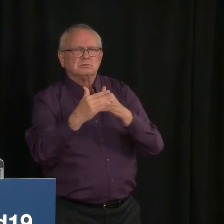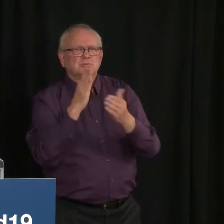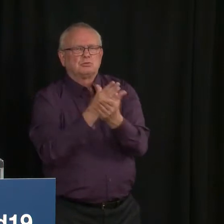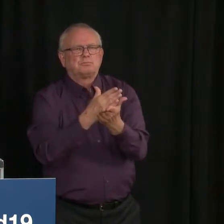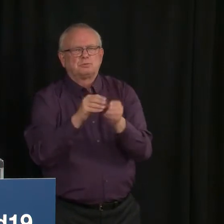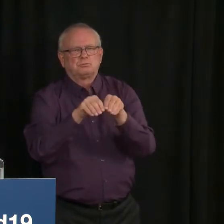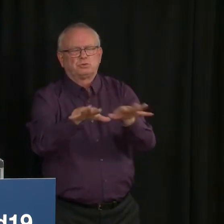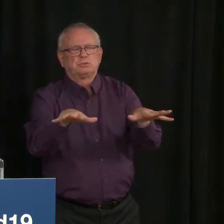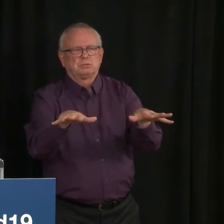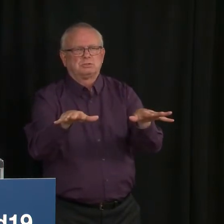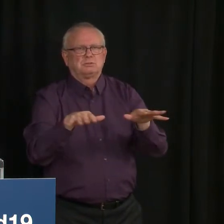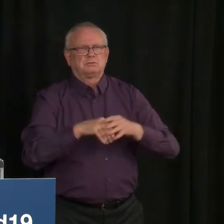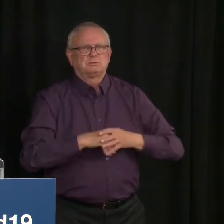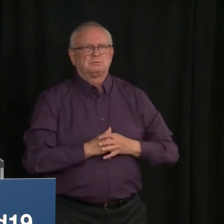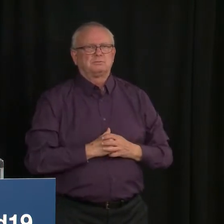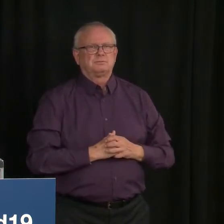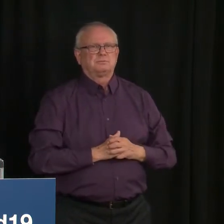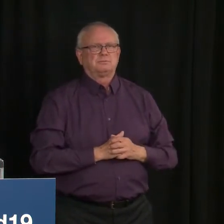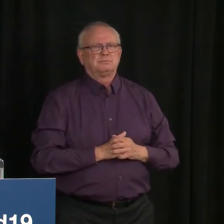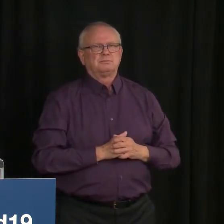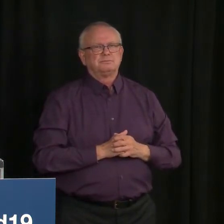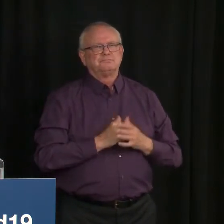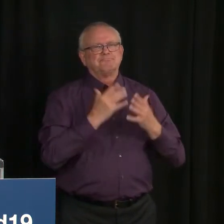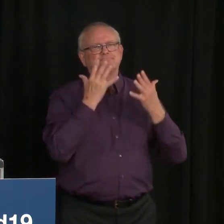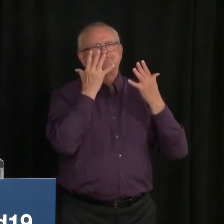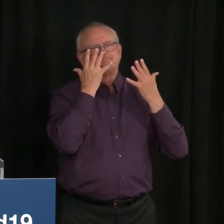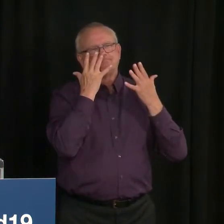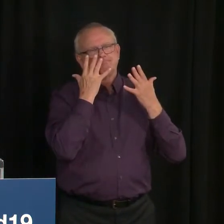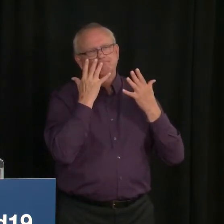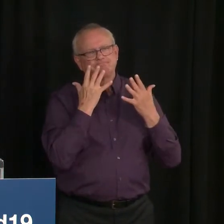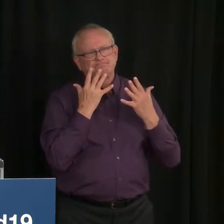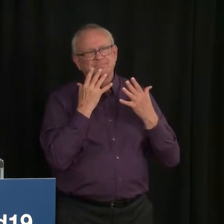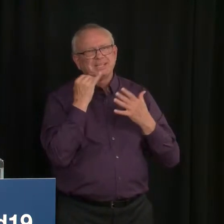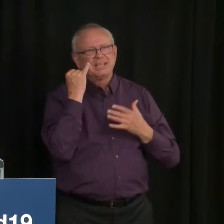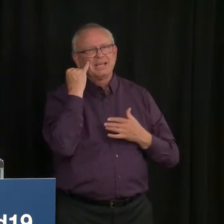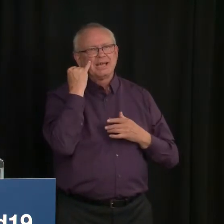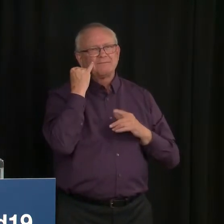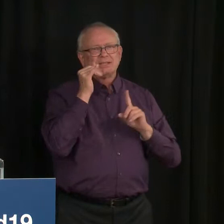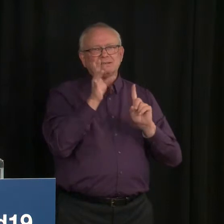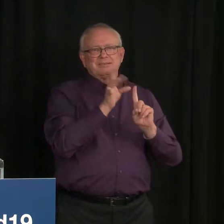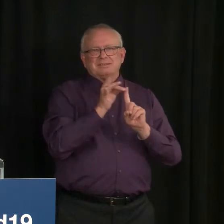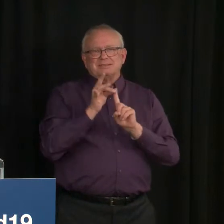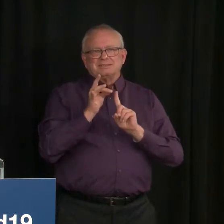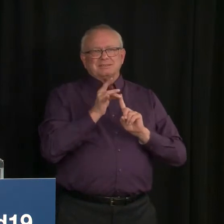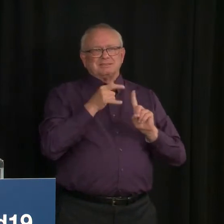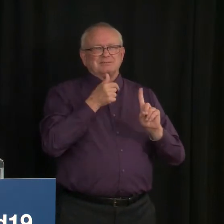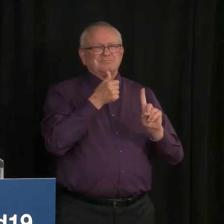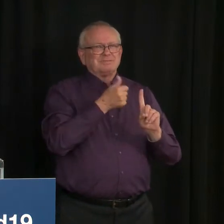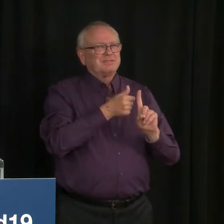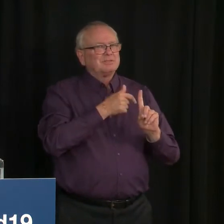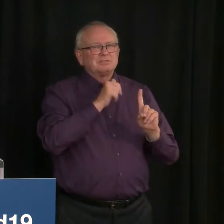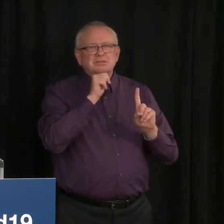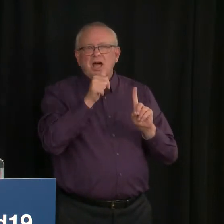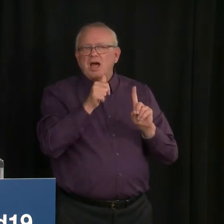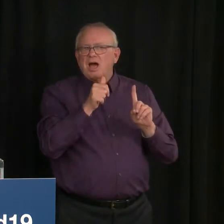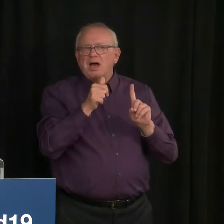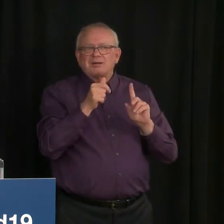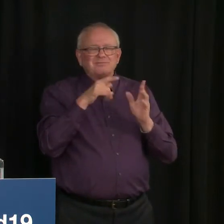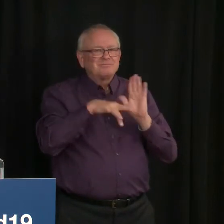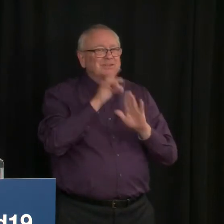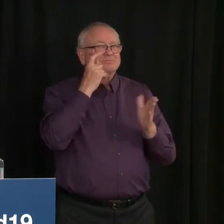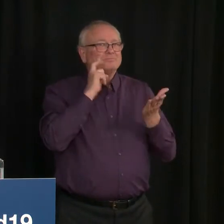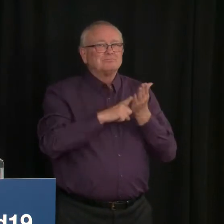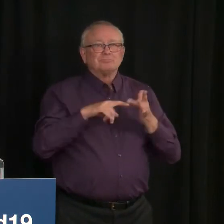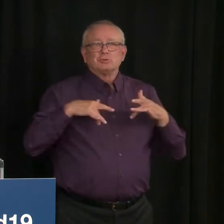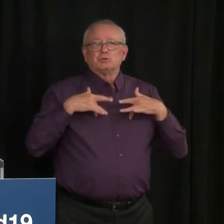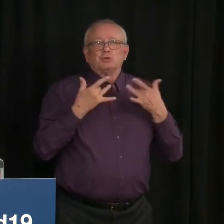And unfortunately, if there is an index case where the infectiousness isn't promptly identified, that we do still